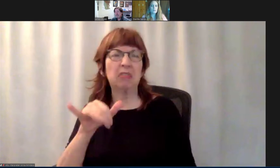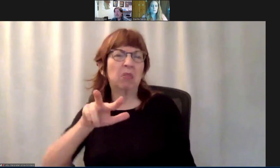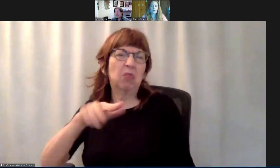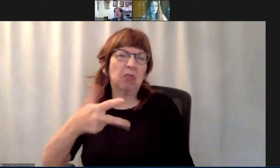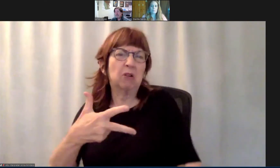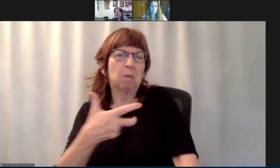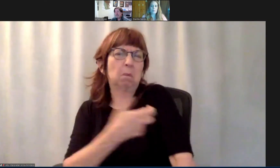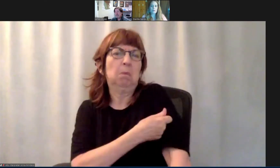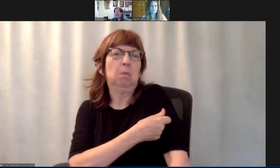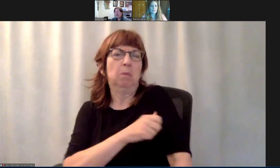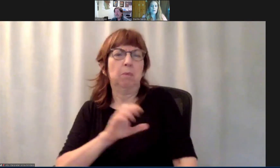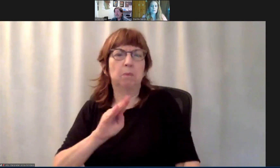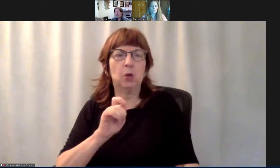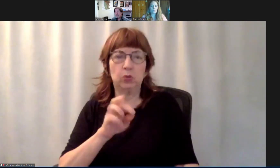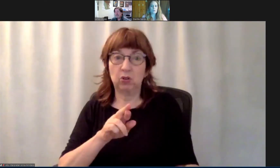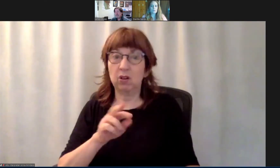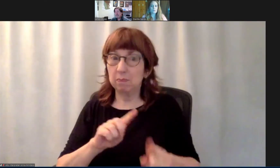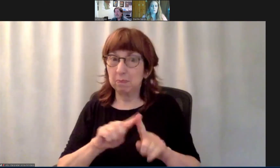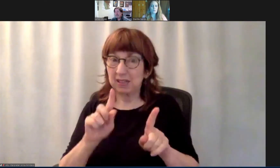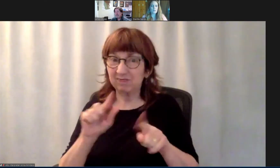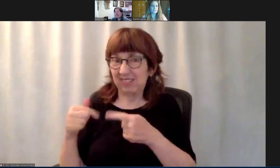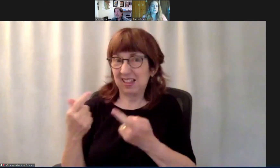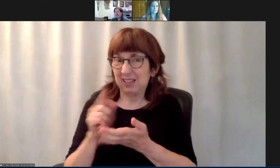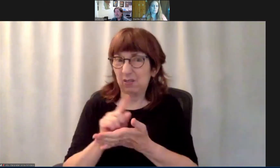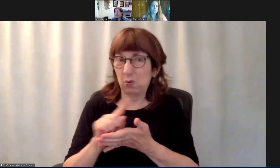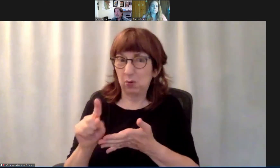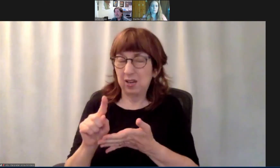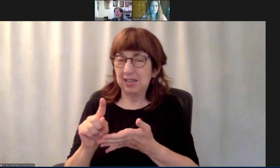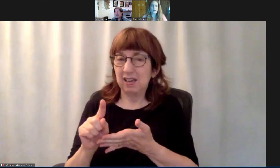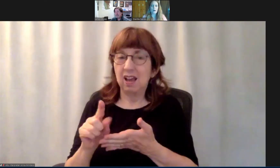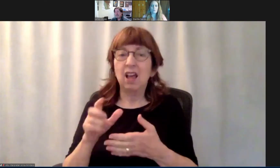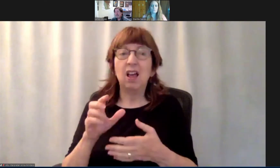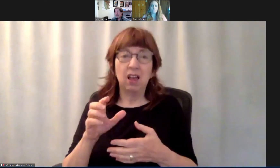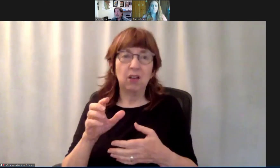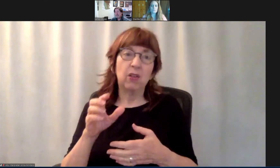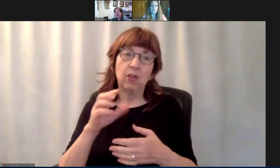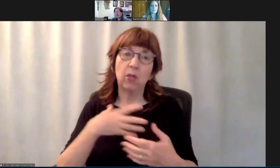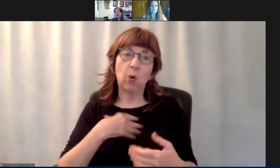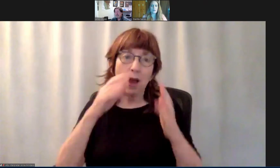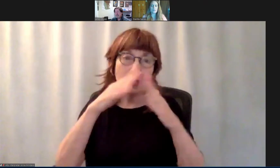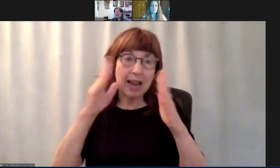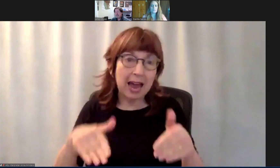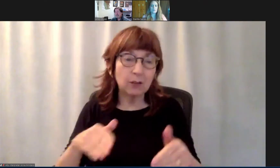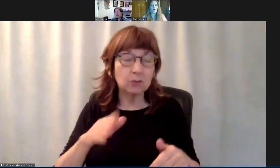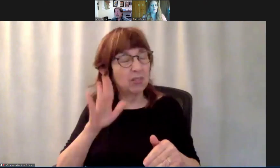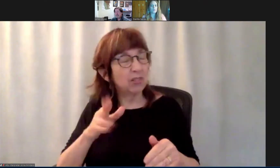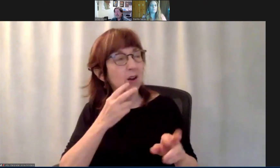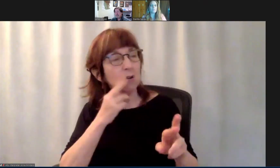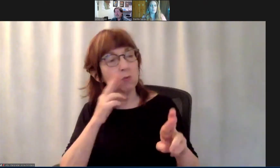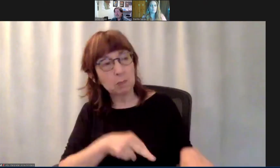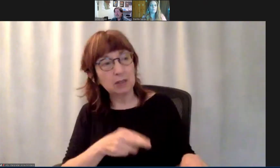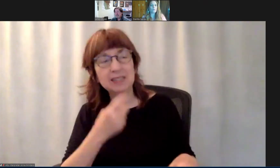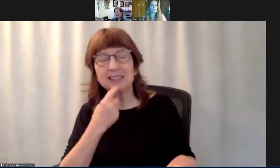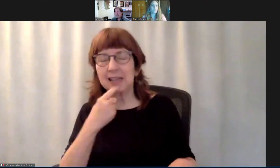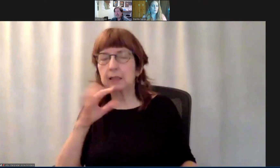shot. But in the last week, the COVID-19 response from the White House stated that upon the FDA approval, which now we